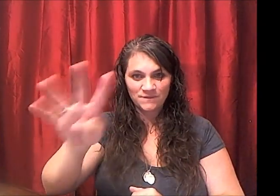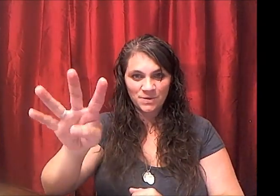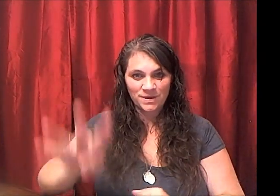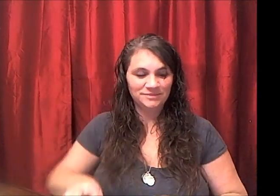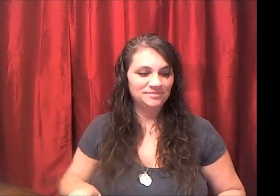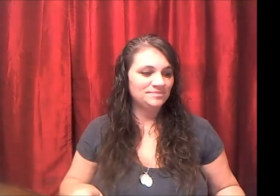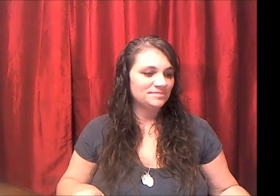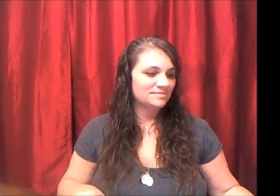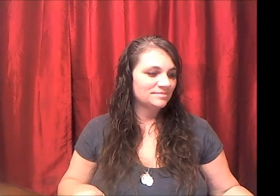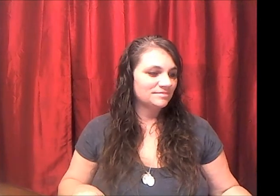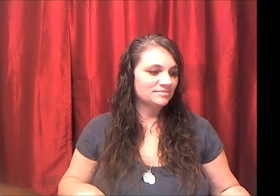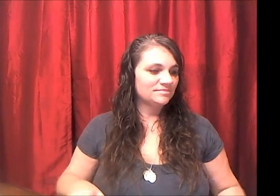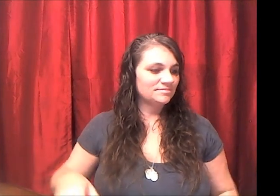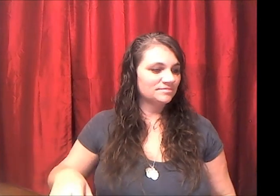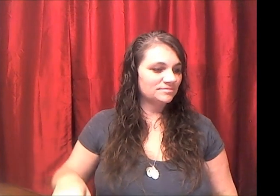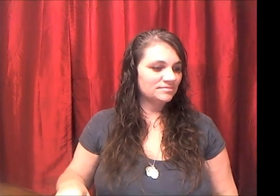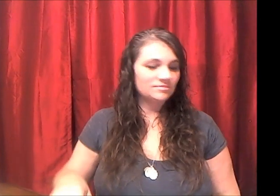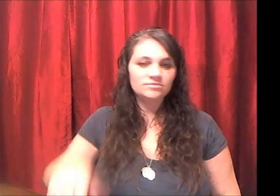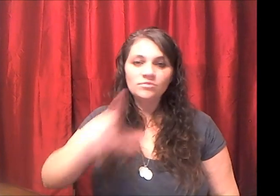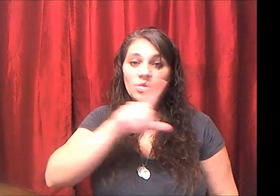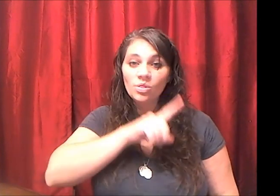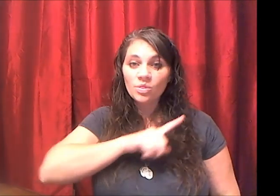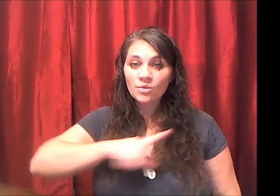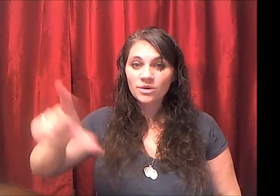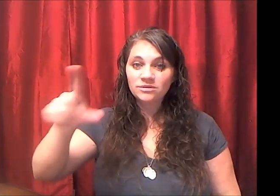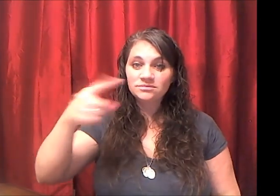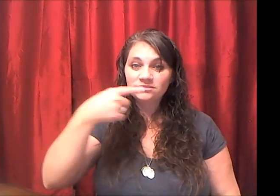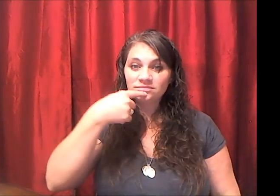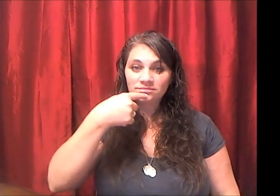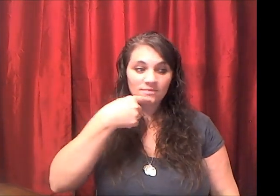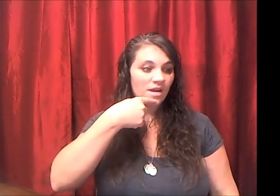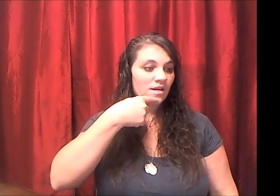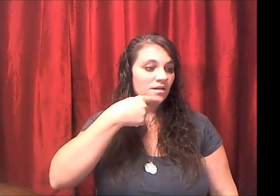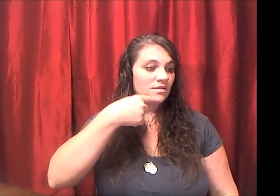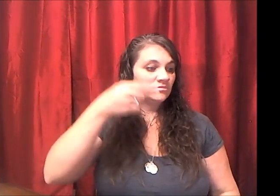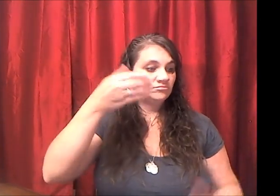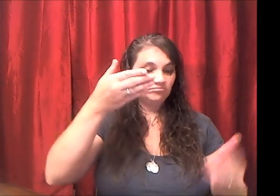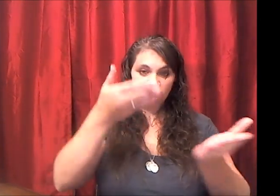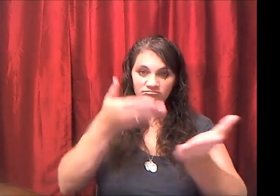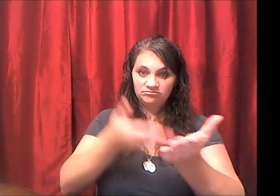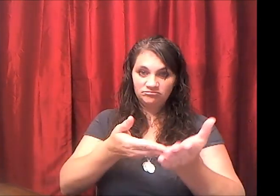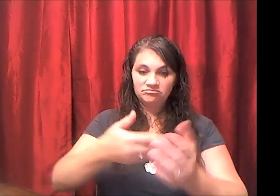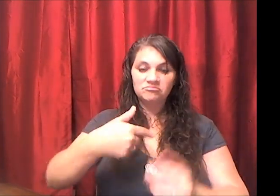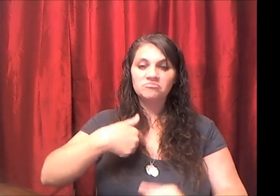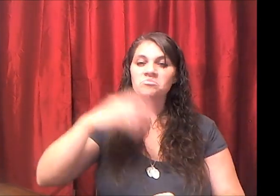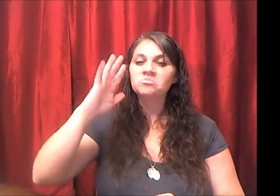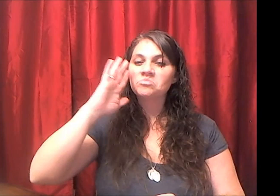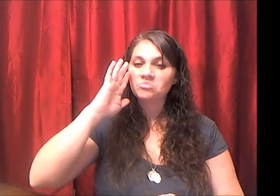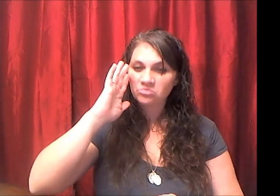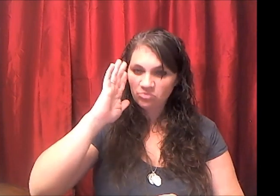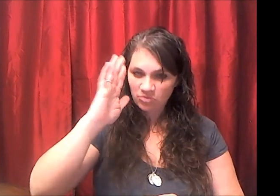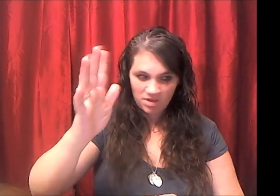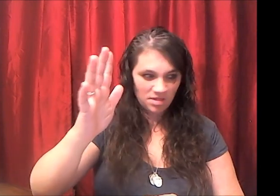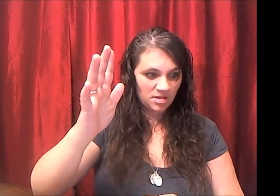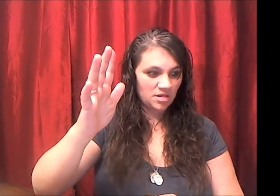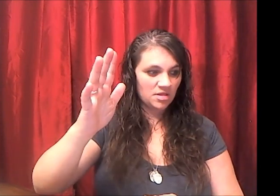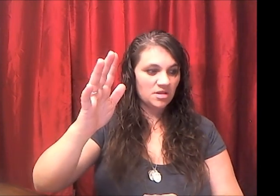mattered before I met you. Yeah. Oh, but why did I... Only AT&T 4G network lets your iPhone download pretty